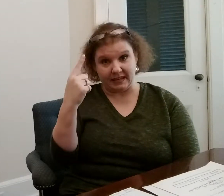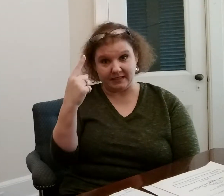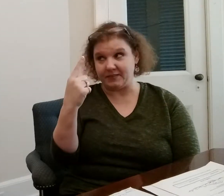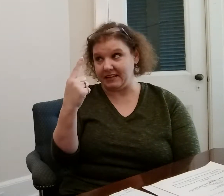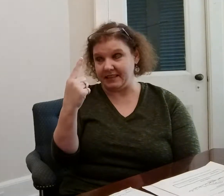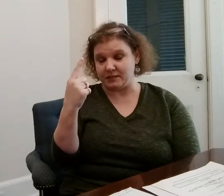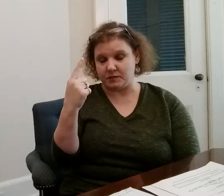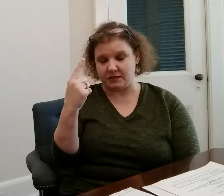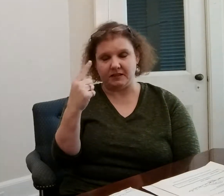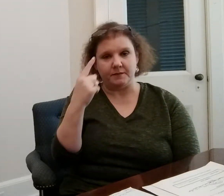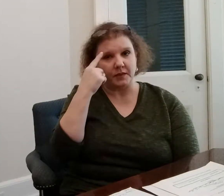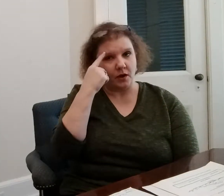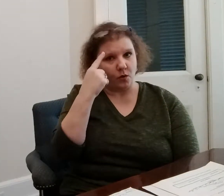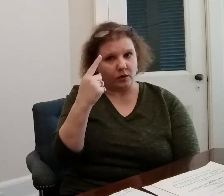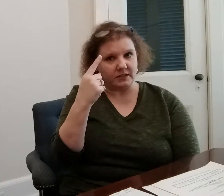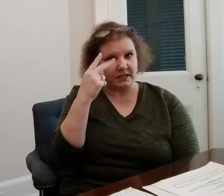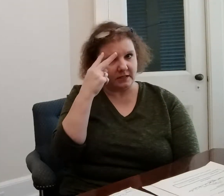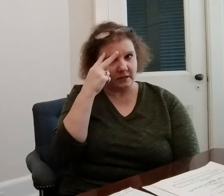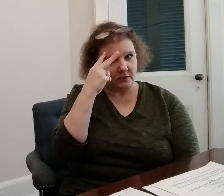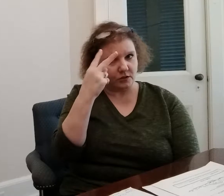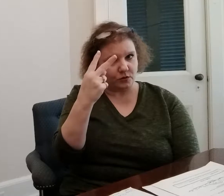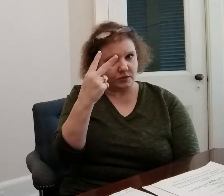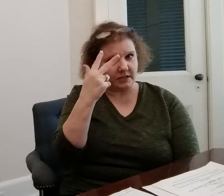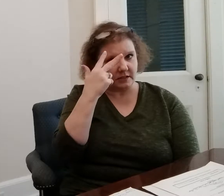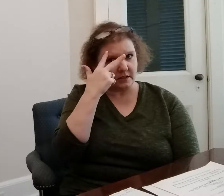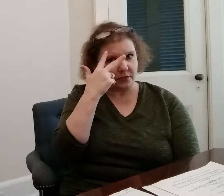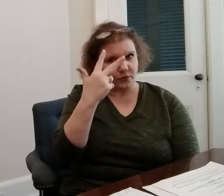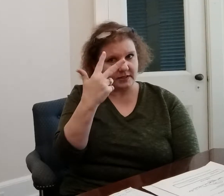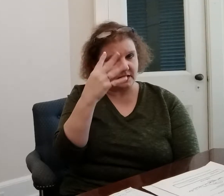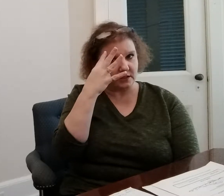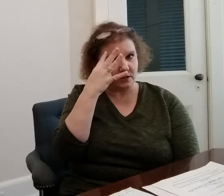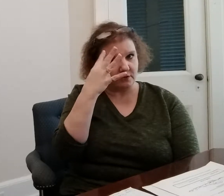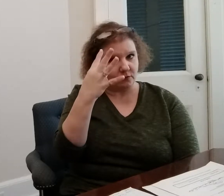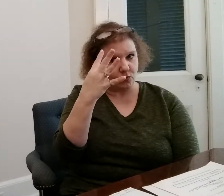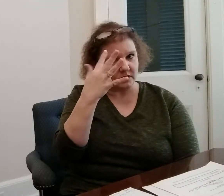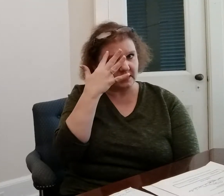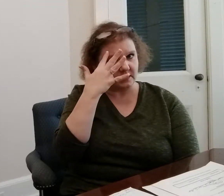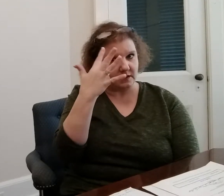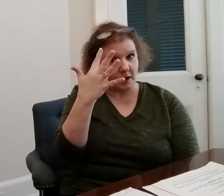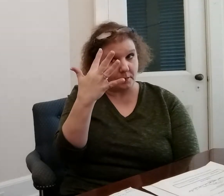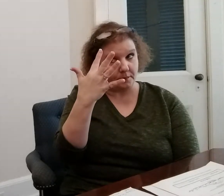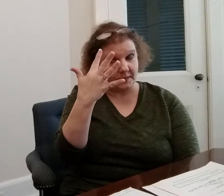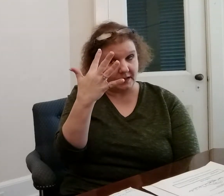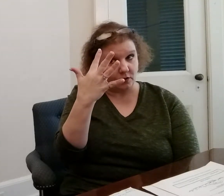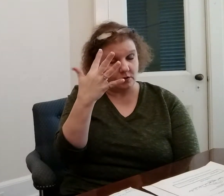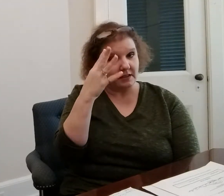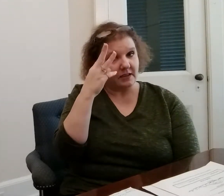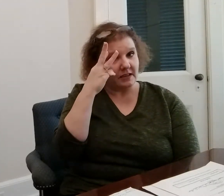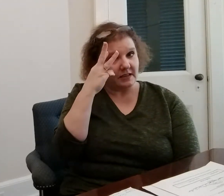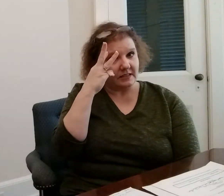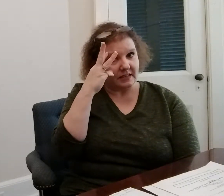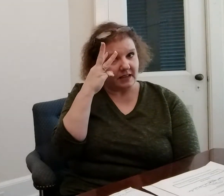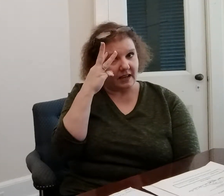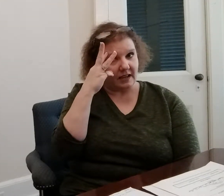pennies and they need that specifically one cent two cents three cents four cents a nickel